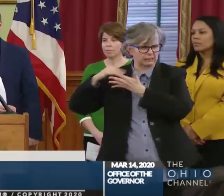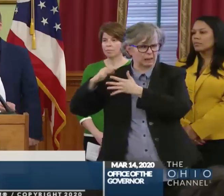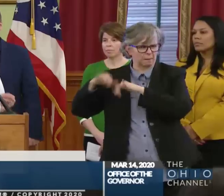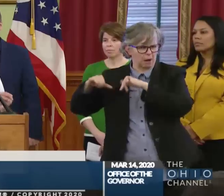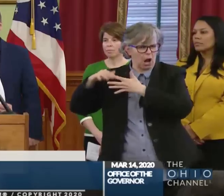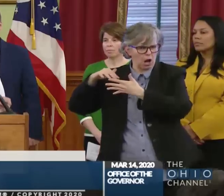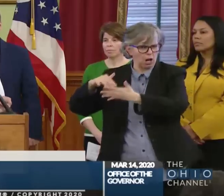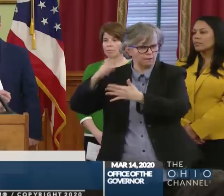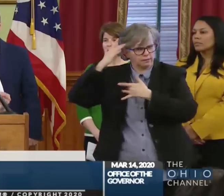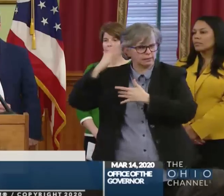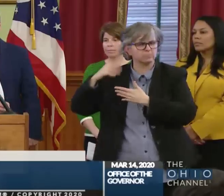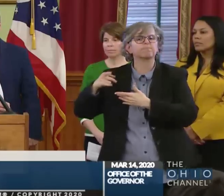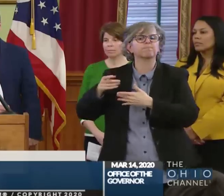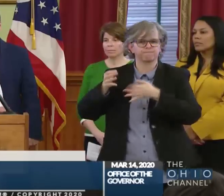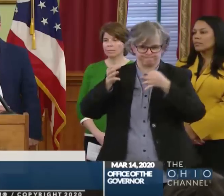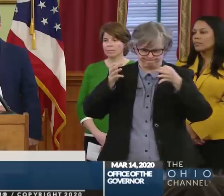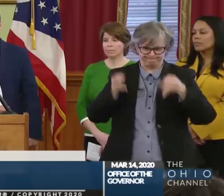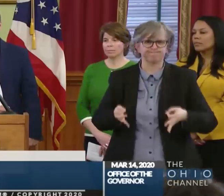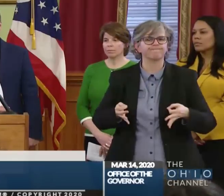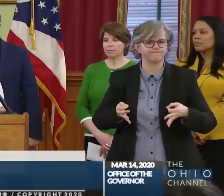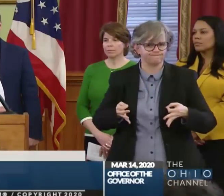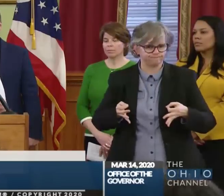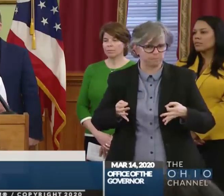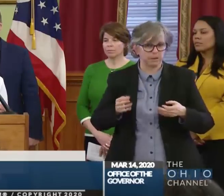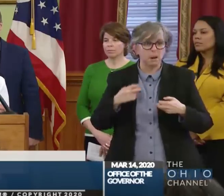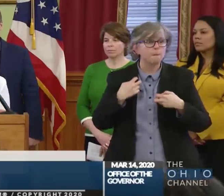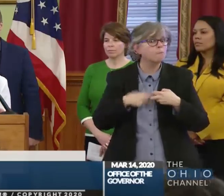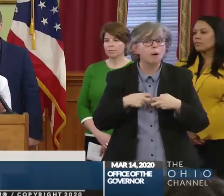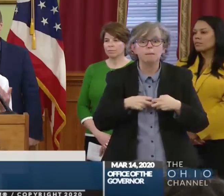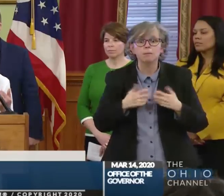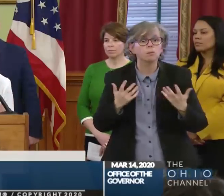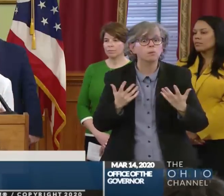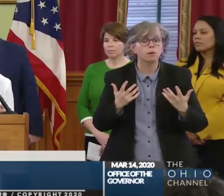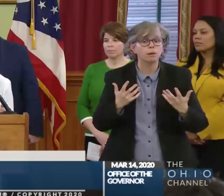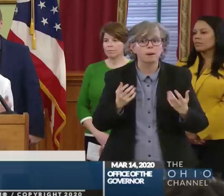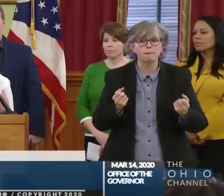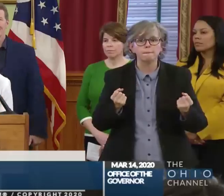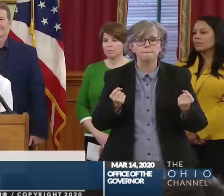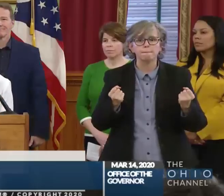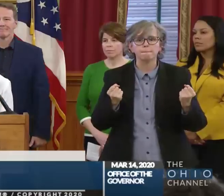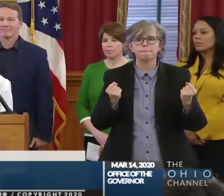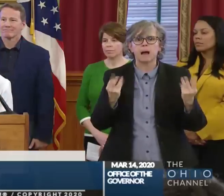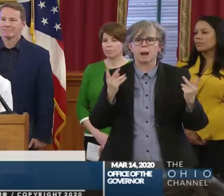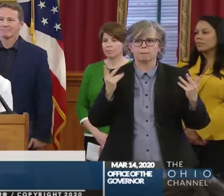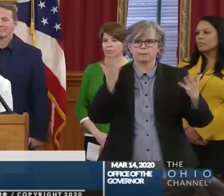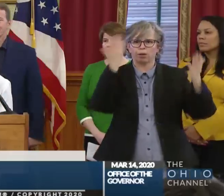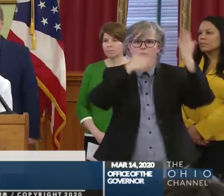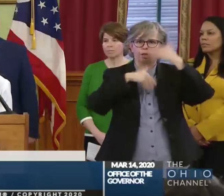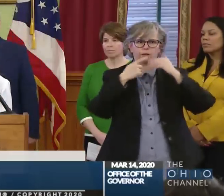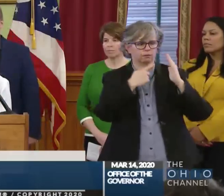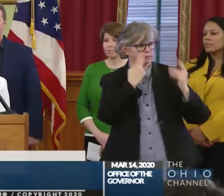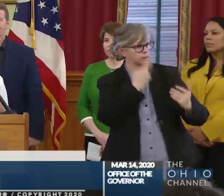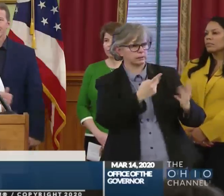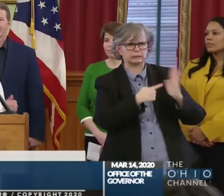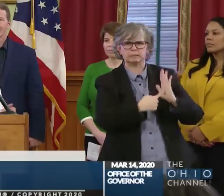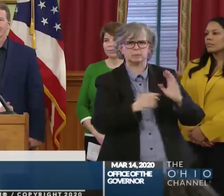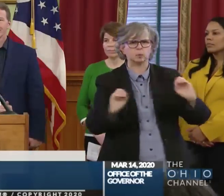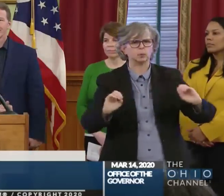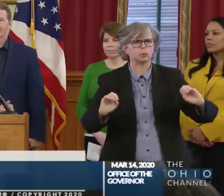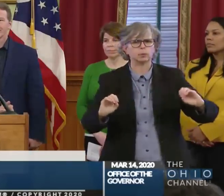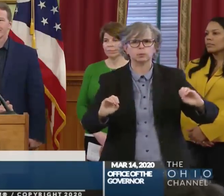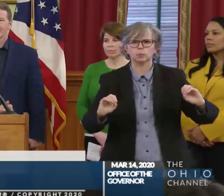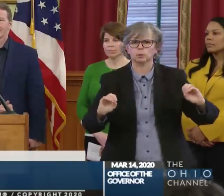this is that many people are asymptomatic. Many people may have already had COVID-19 and thought they